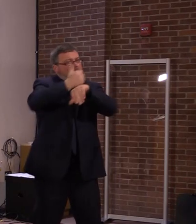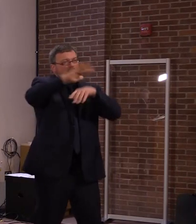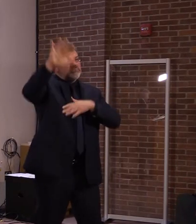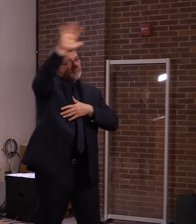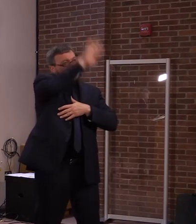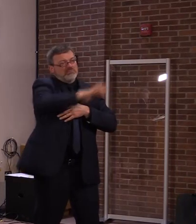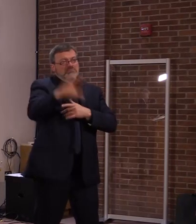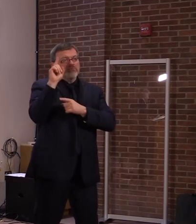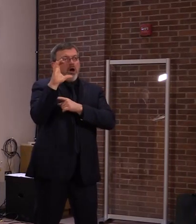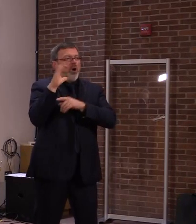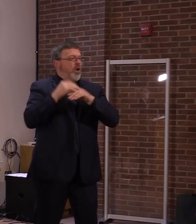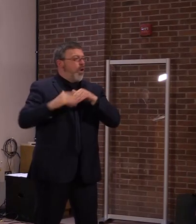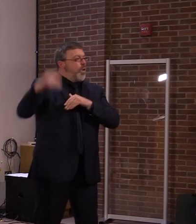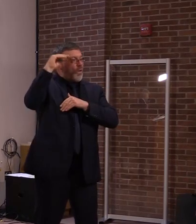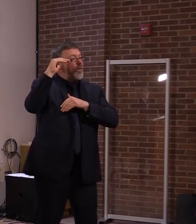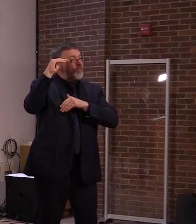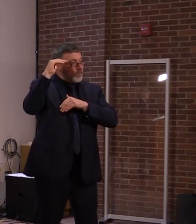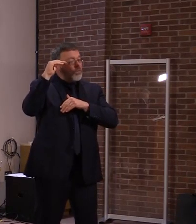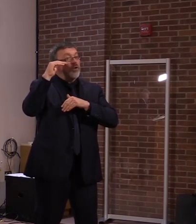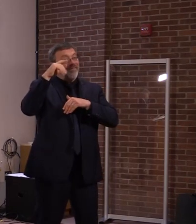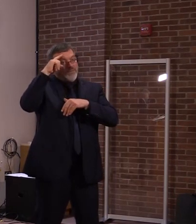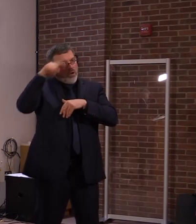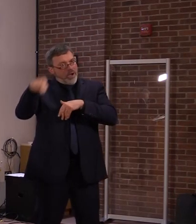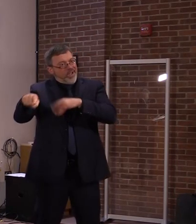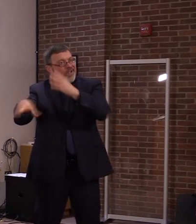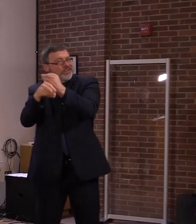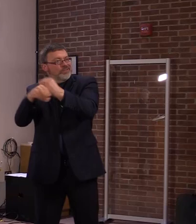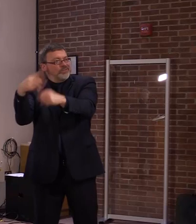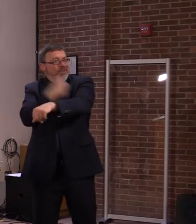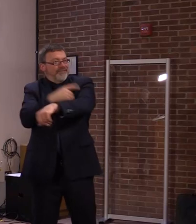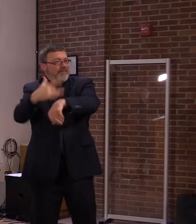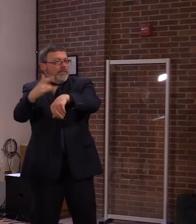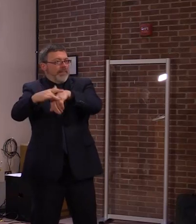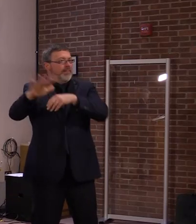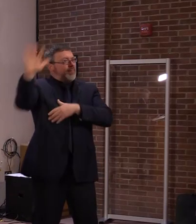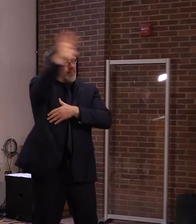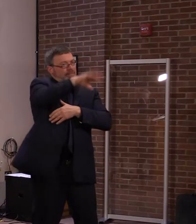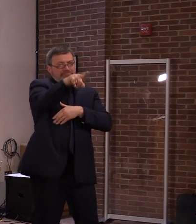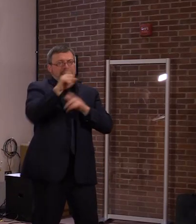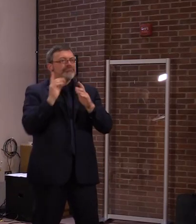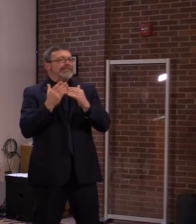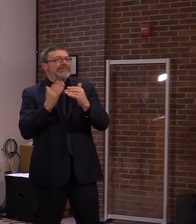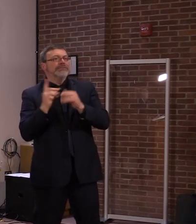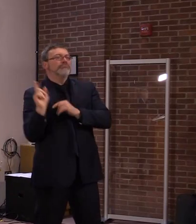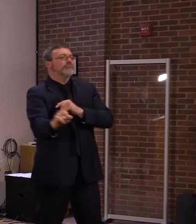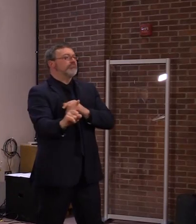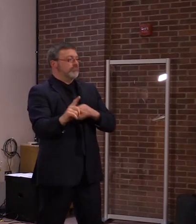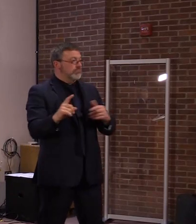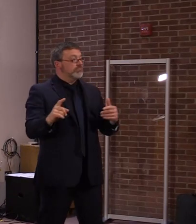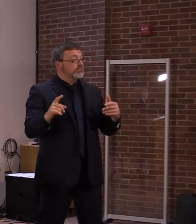and boosters. The website for making an appointment, if you're not a child, is